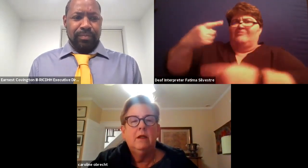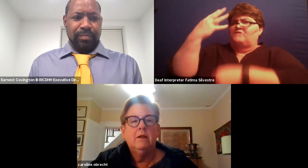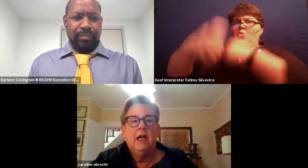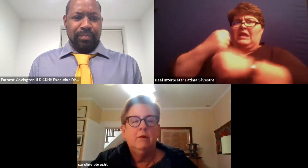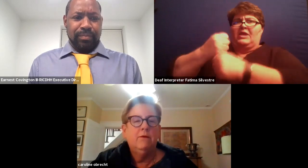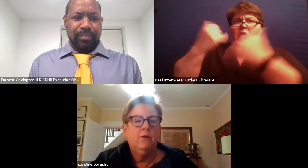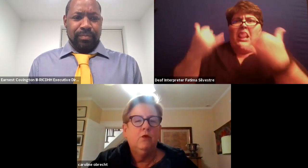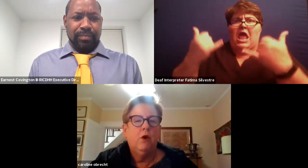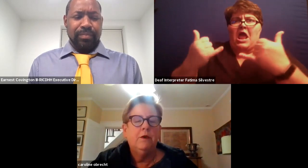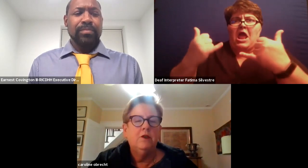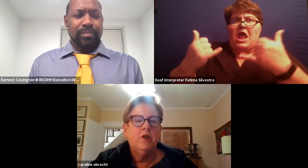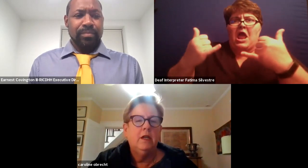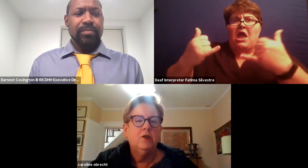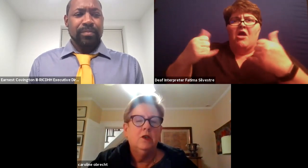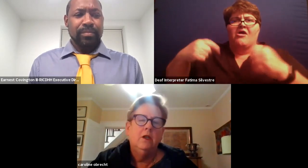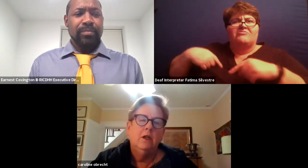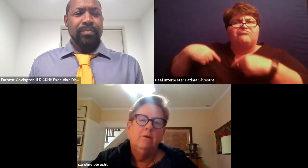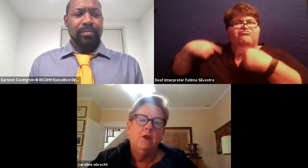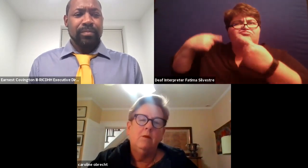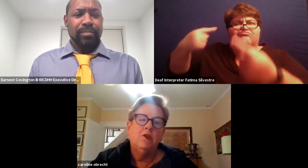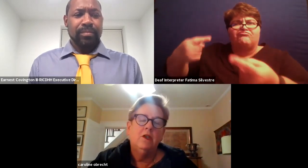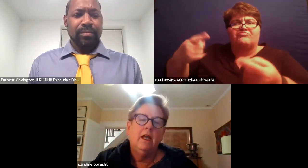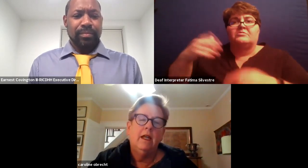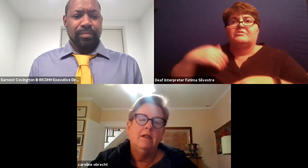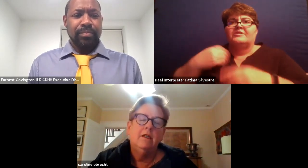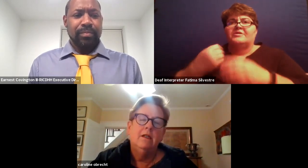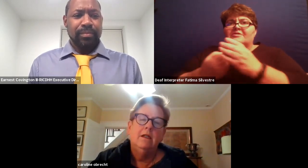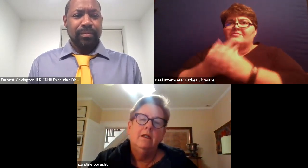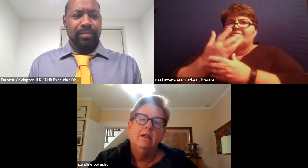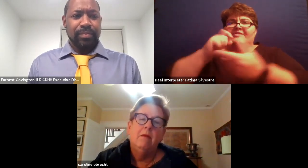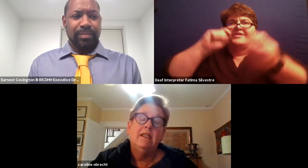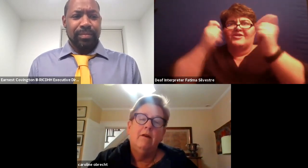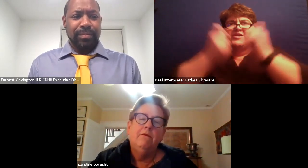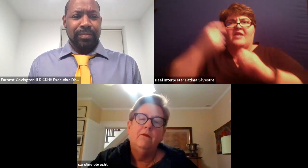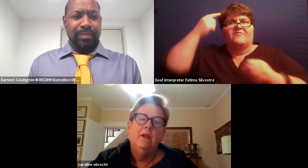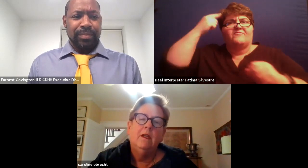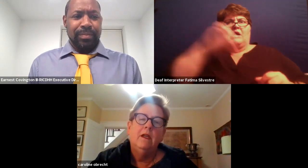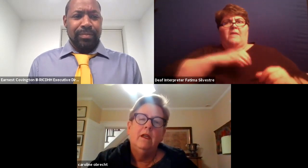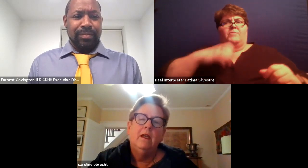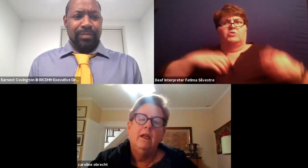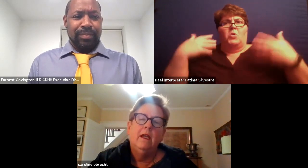been a time of growth and change for the commission and myself.